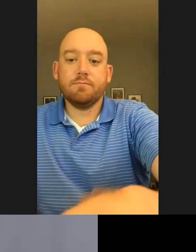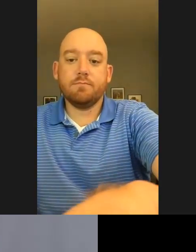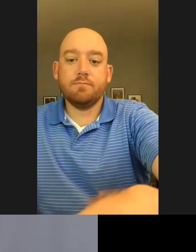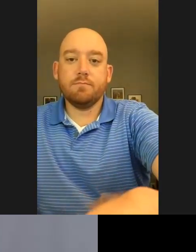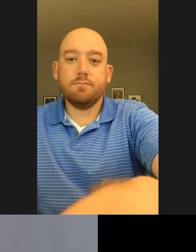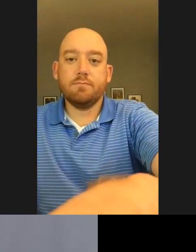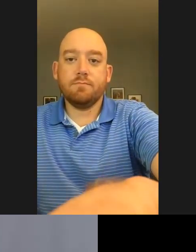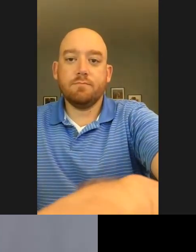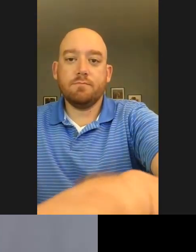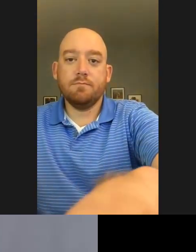Okay, thank you, Brett.